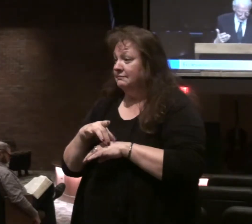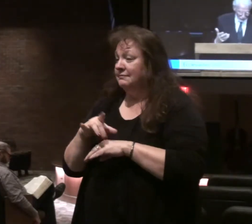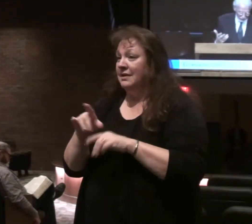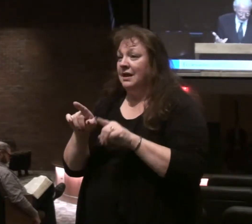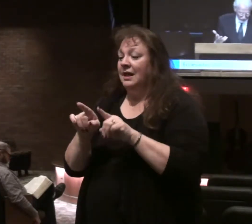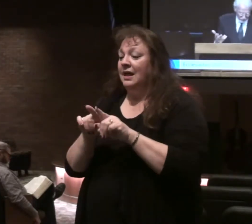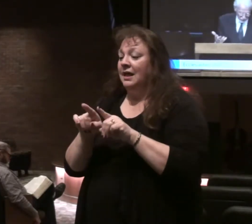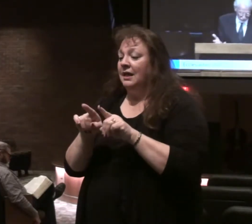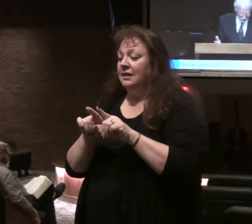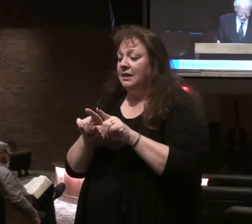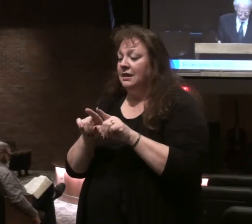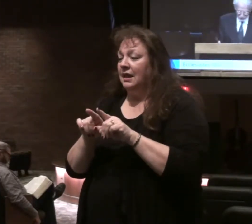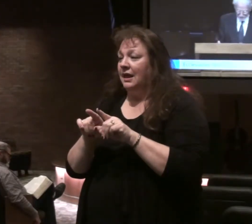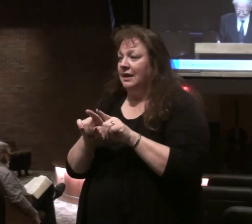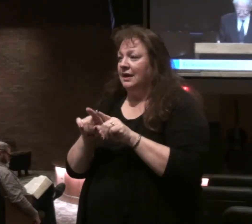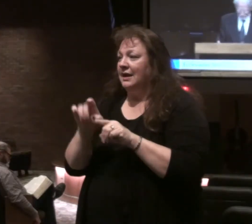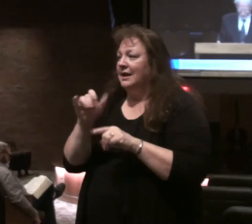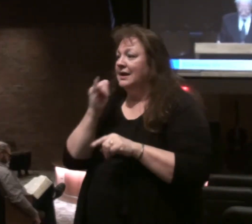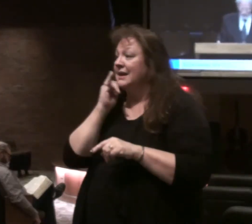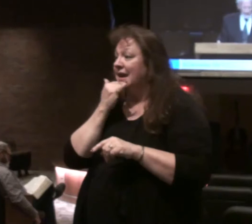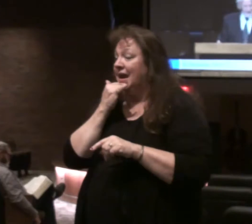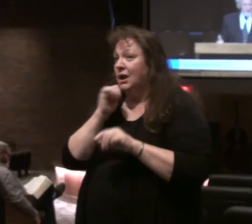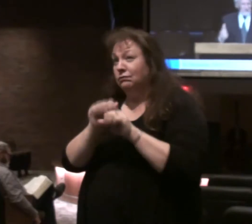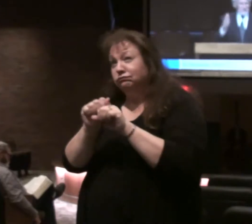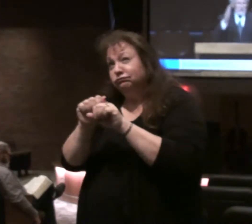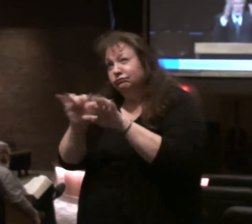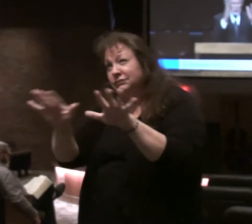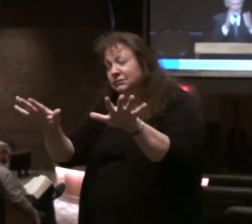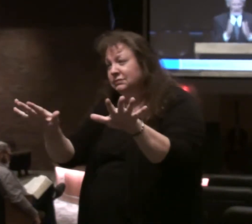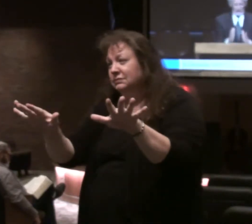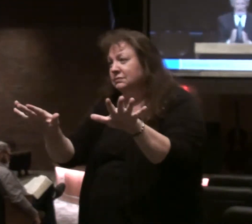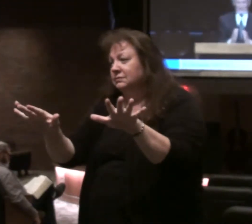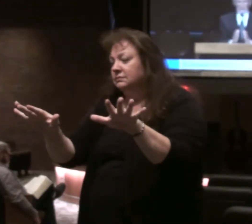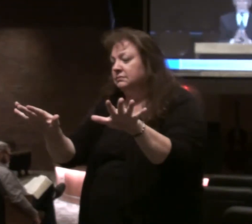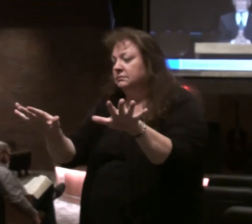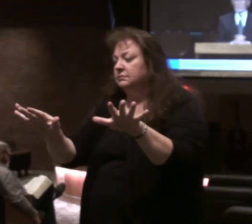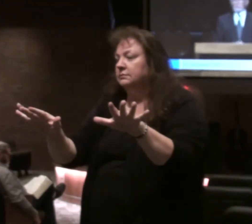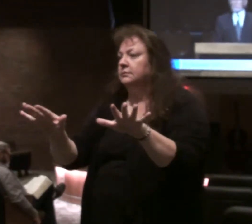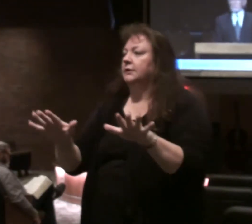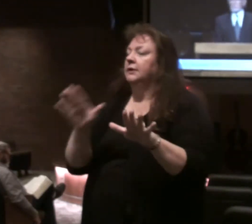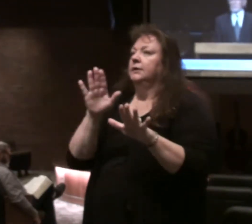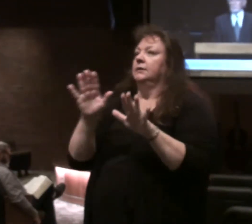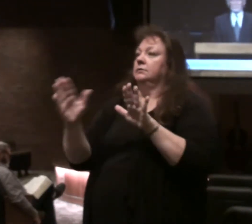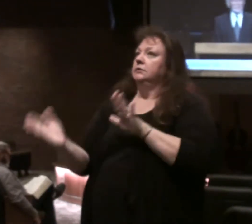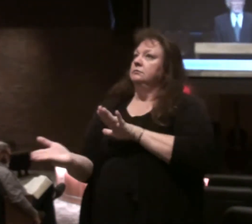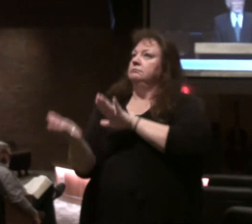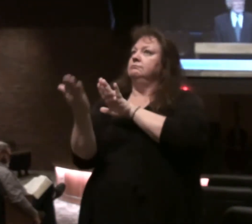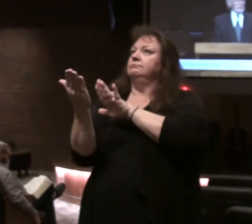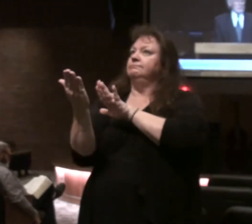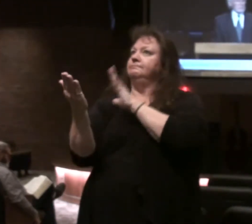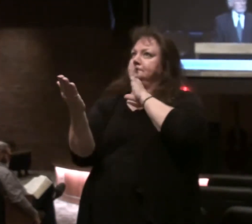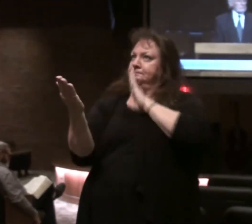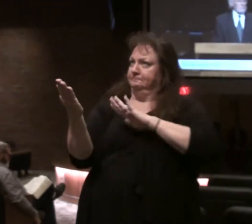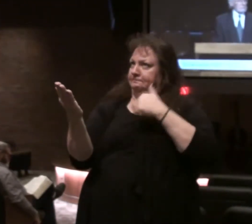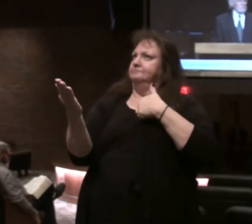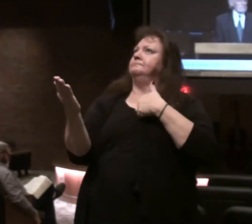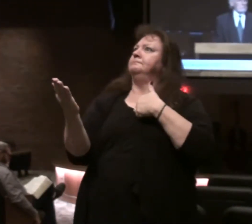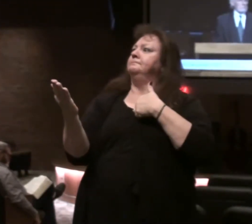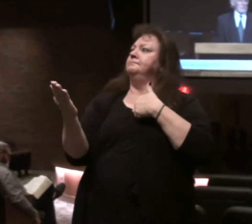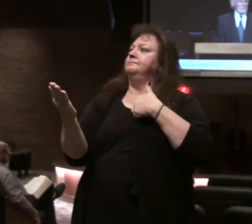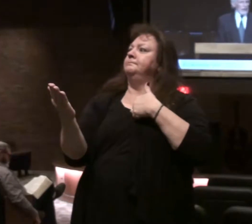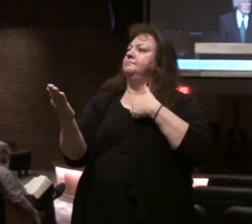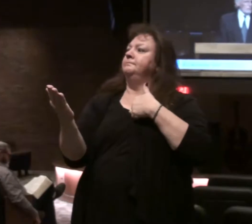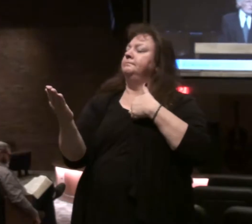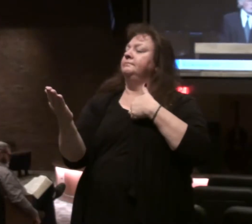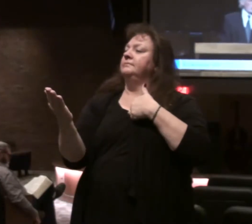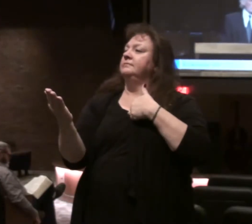goes forth from the ruler. Now, you maintain your composure before rulers, but